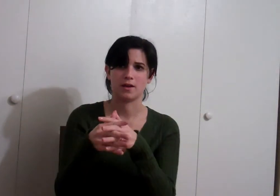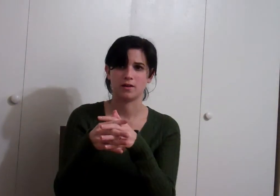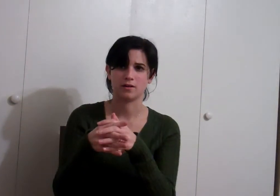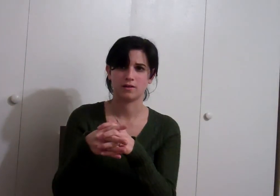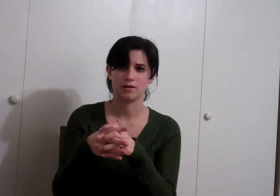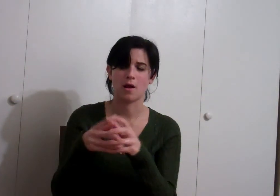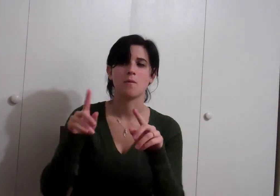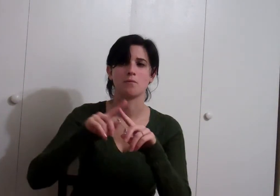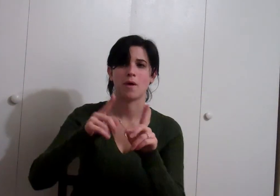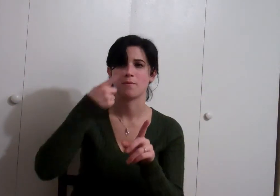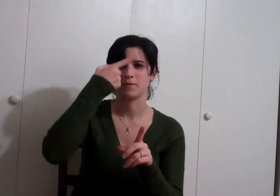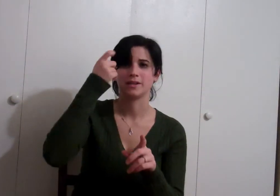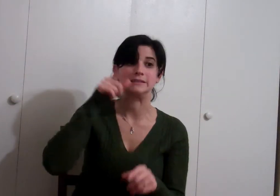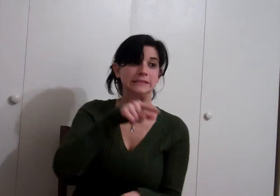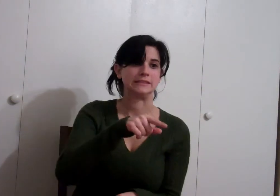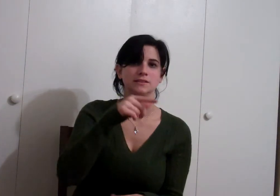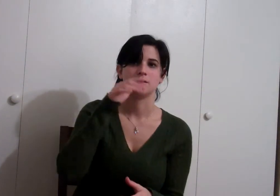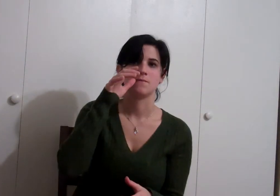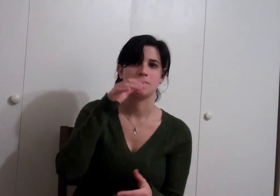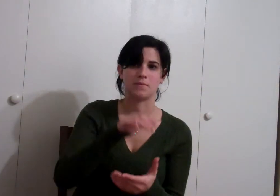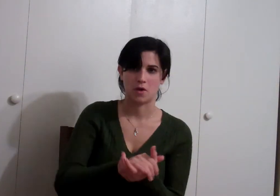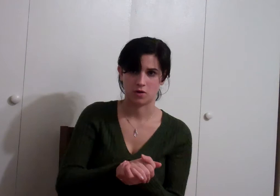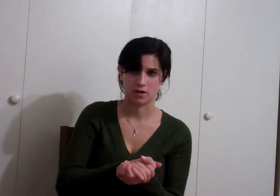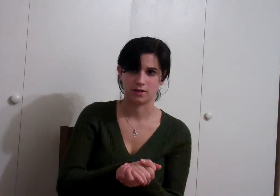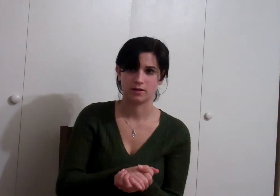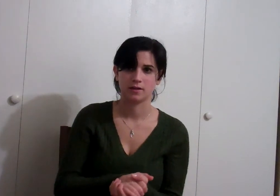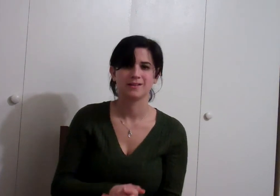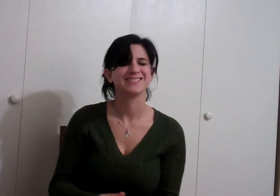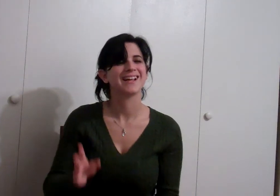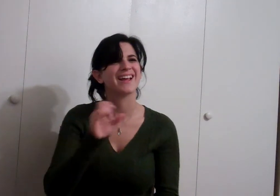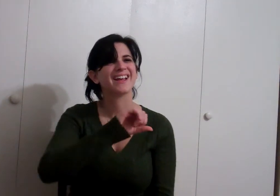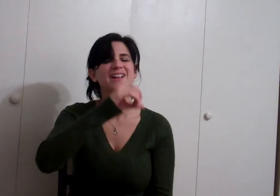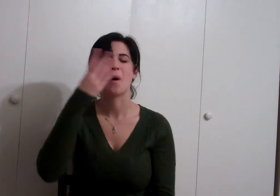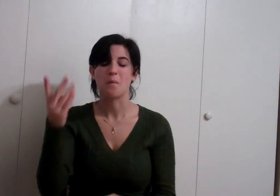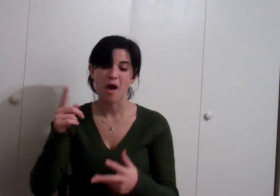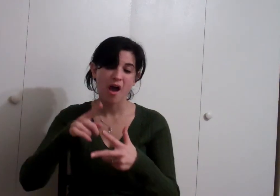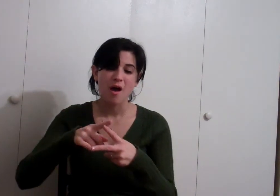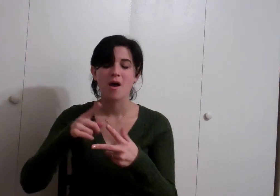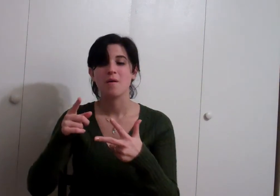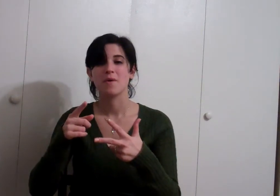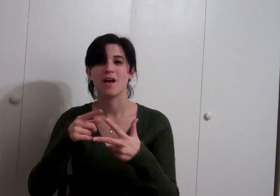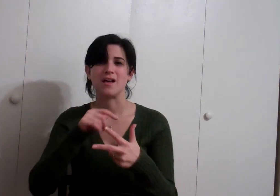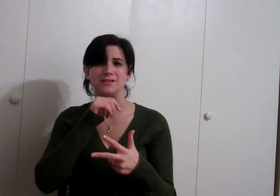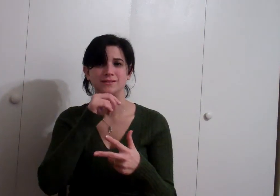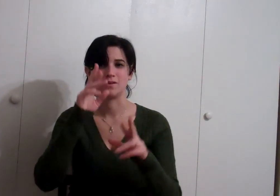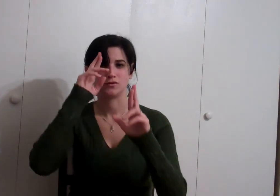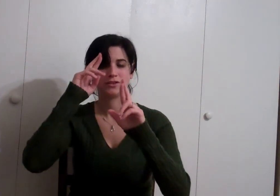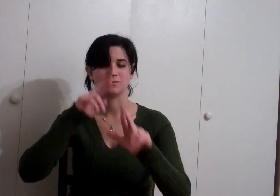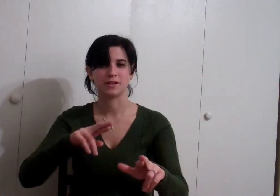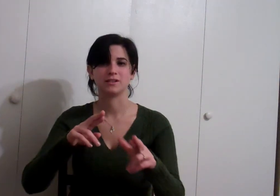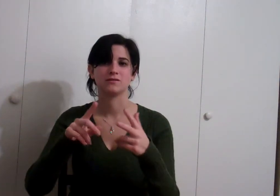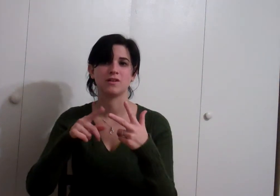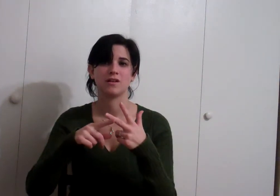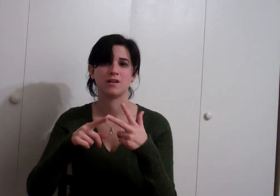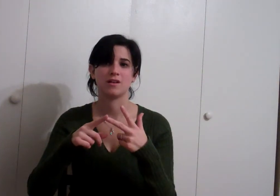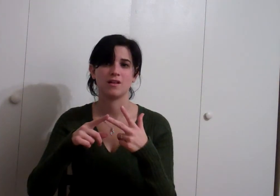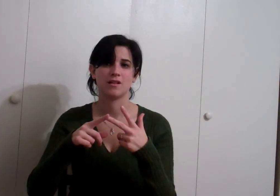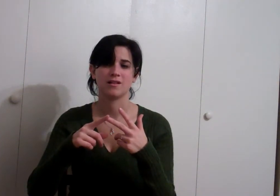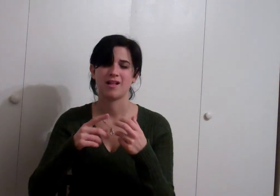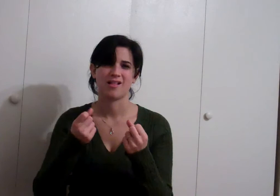it's a president of the United States, I think it's just disrespectful. You're manipulating the truth to fit your agenda. Has the administration commented on this ad? Have they seen it?